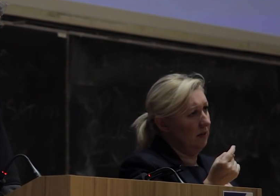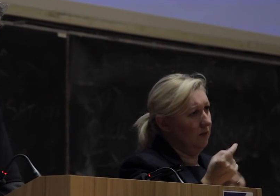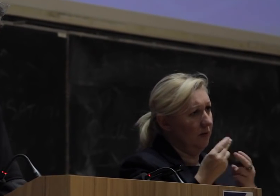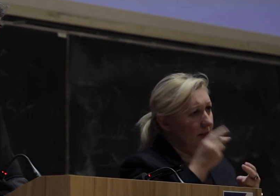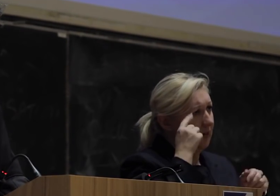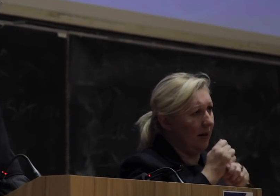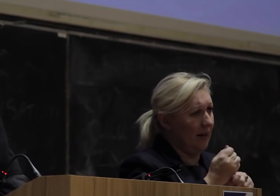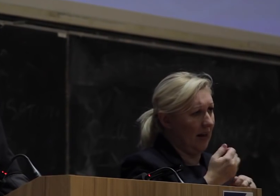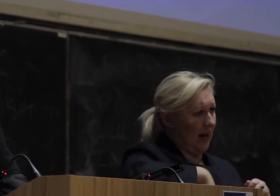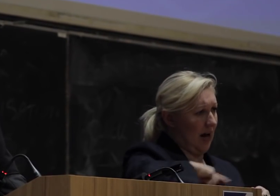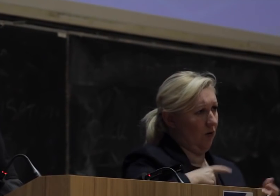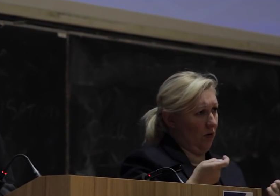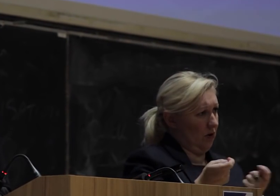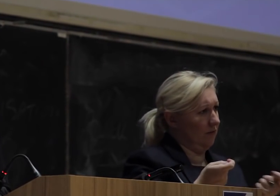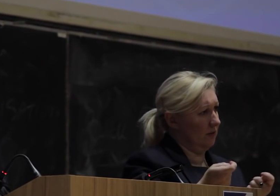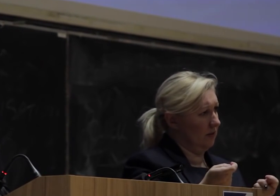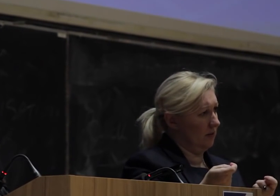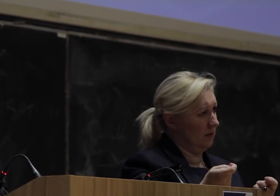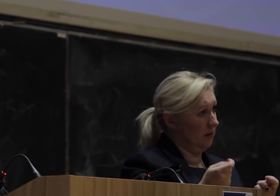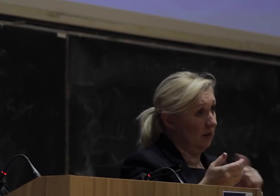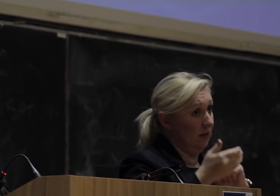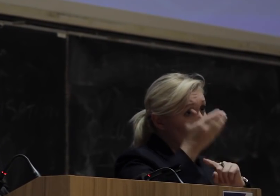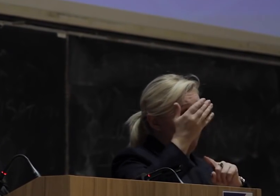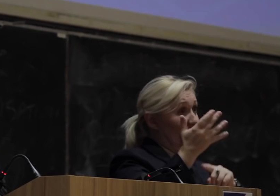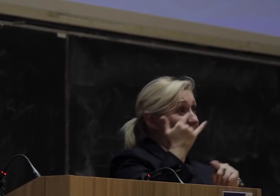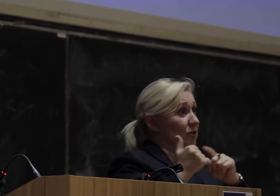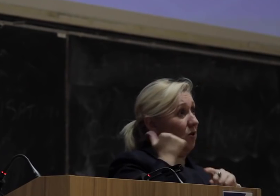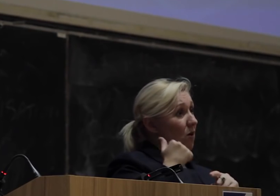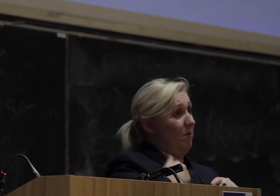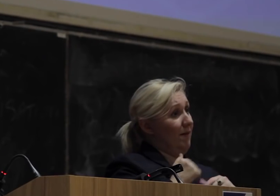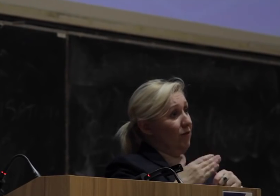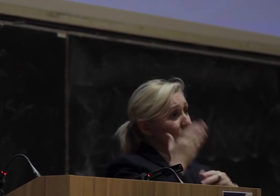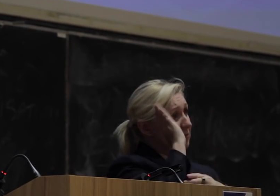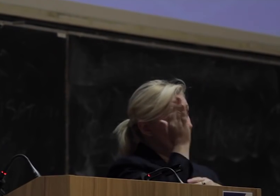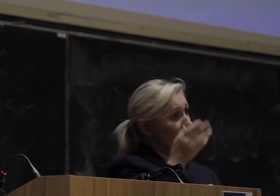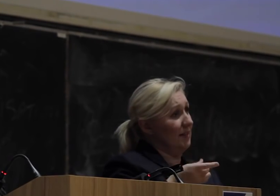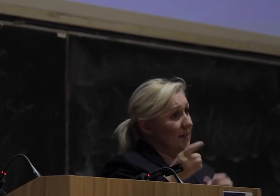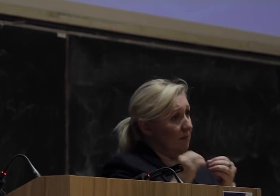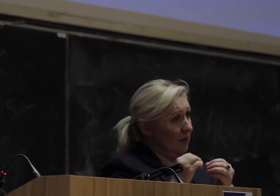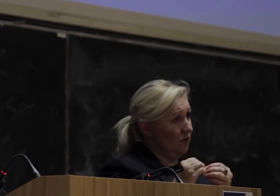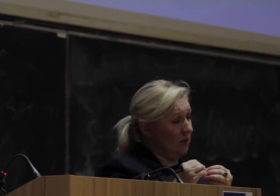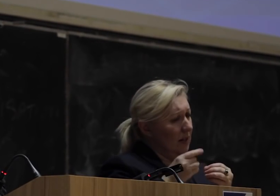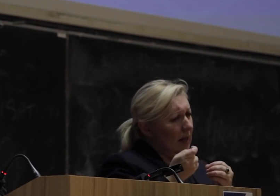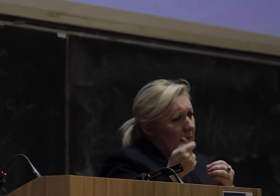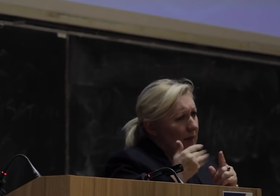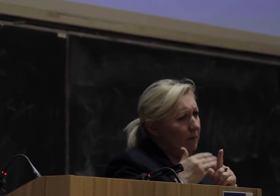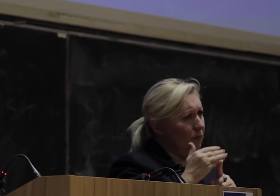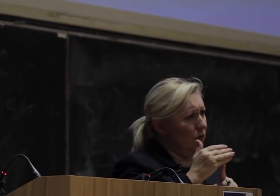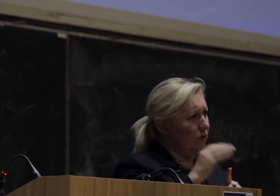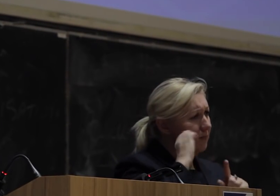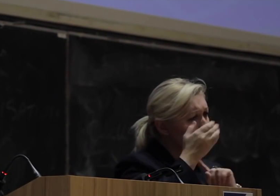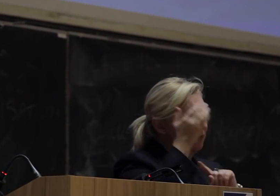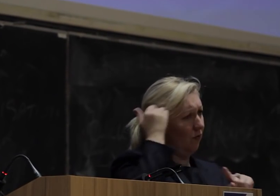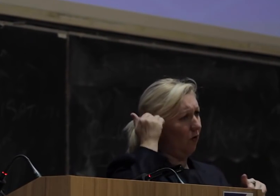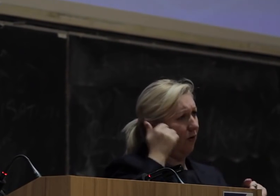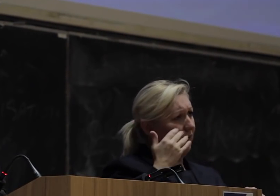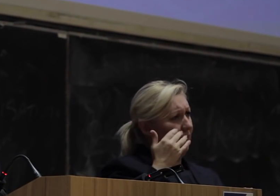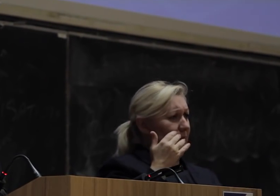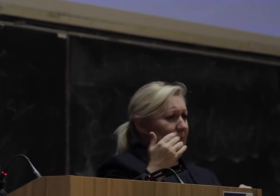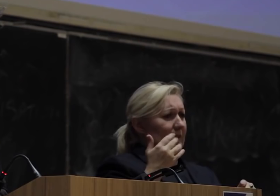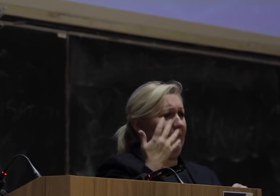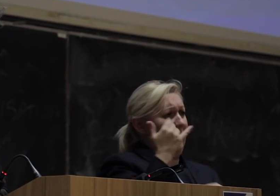and thankfully, it's an area that has seen improvement. The over-regulated environment which came in with austerity has, to some